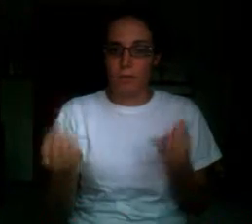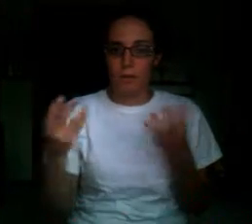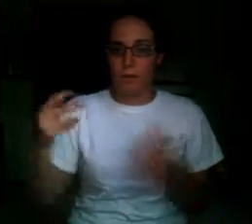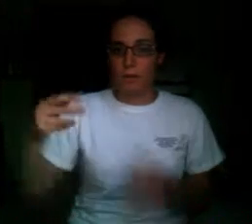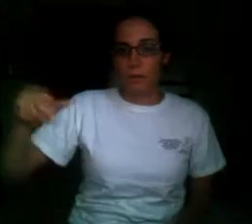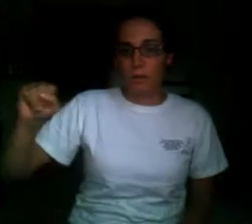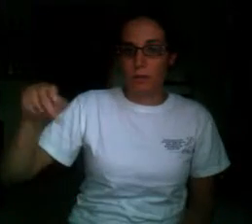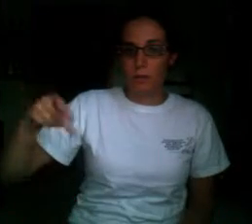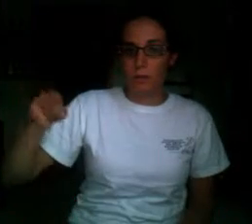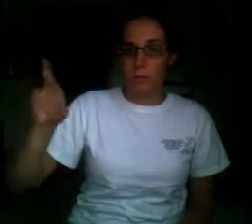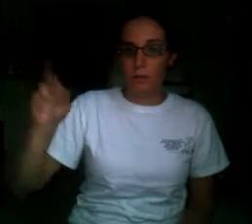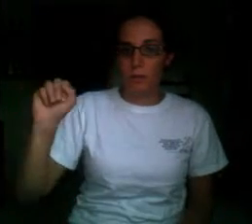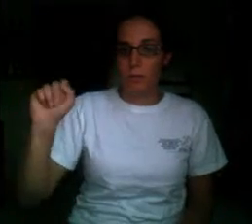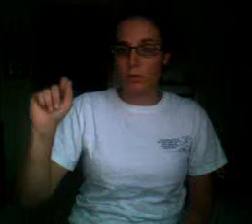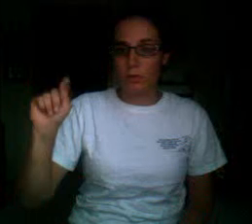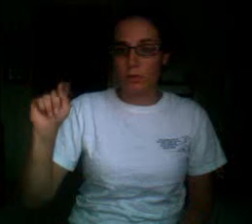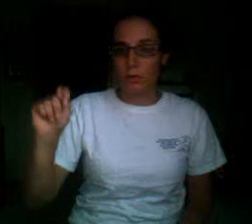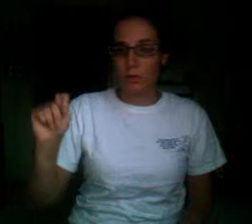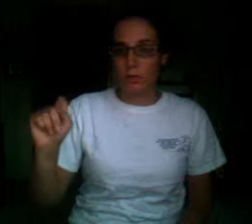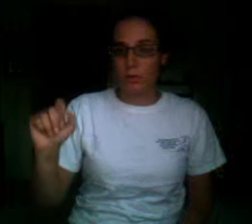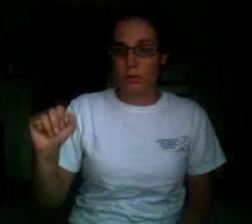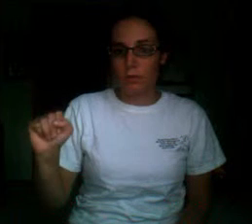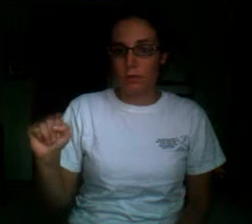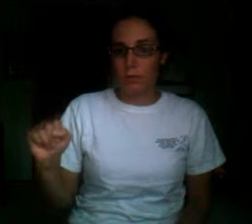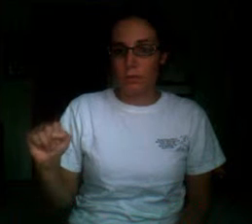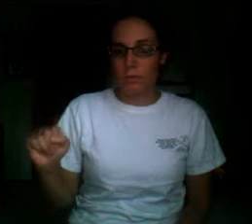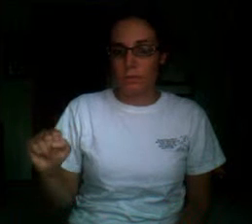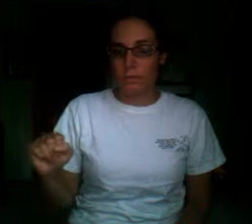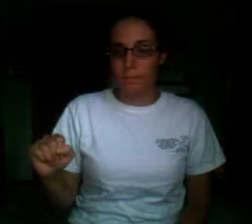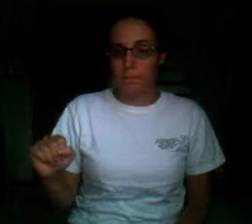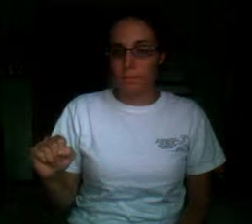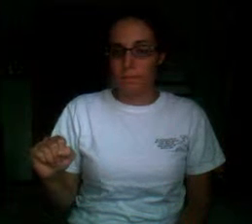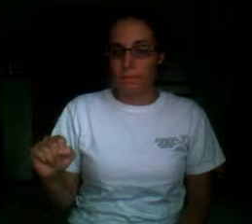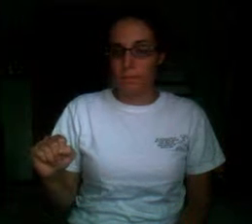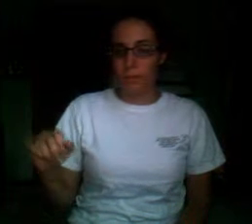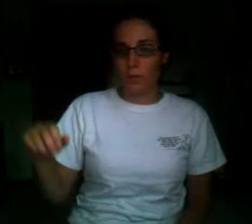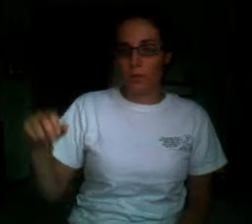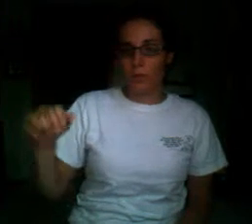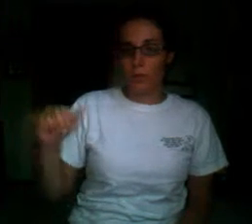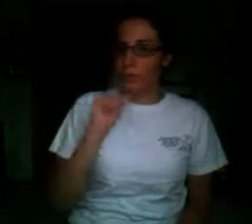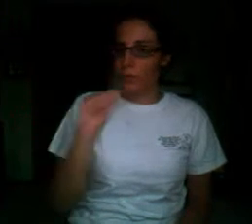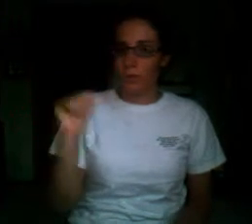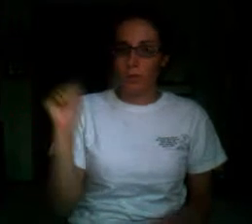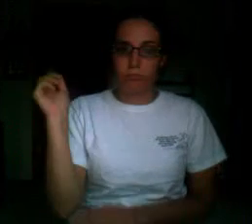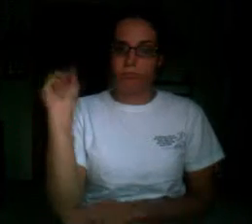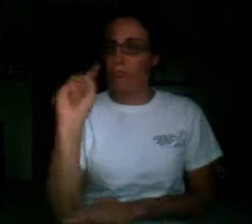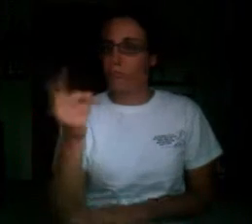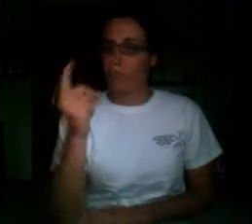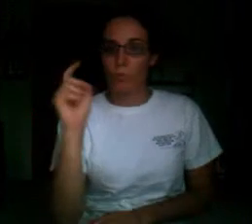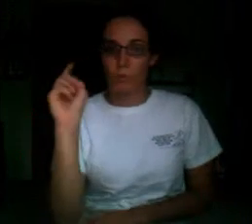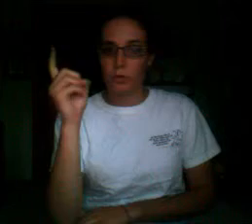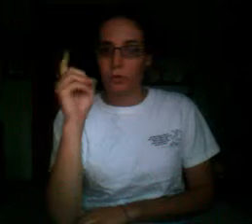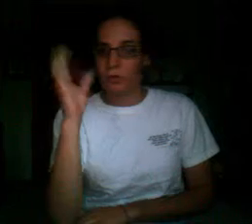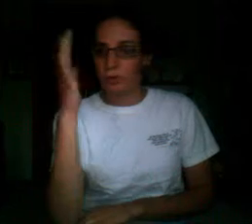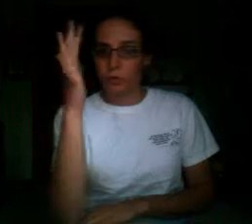every summer. Here on the Dakota prairies, there was not a single tree, not one sprout, not a bit of